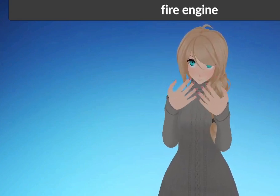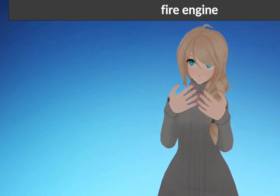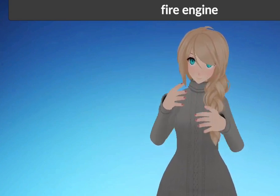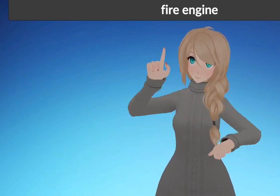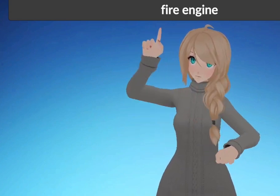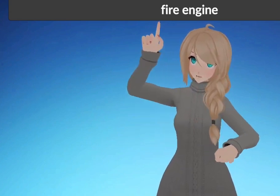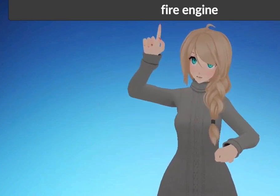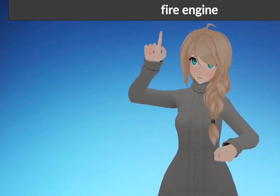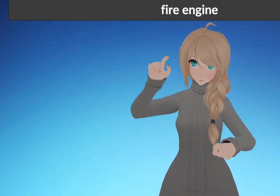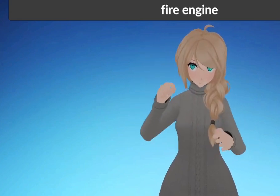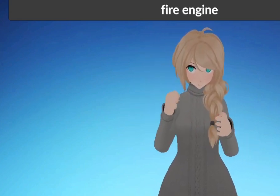mega gear.